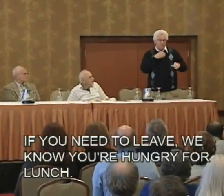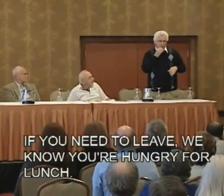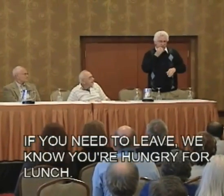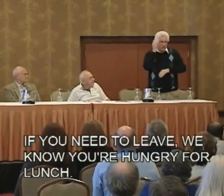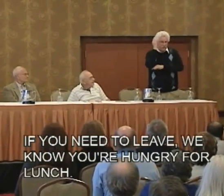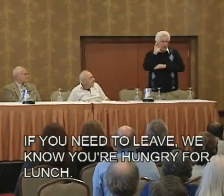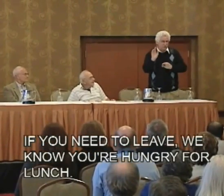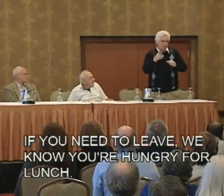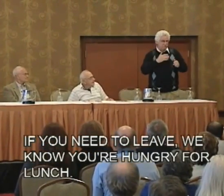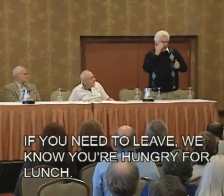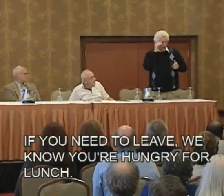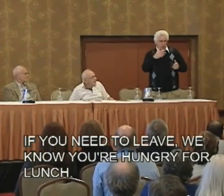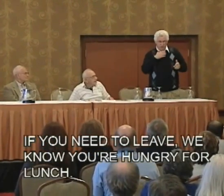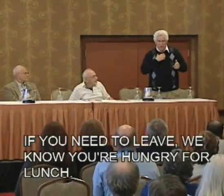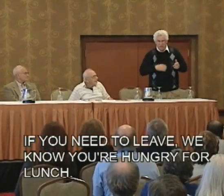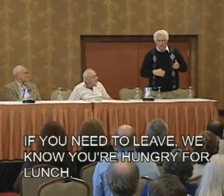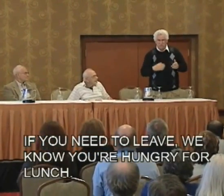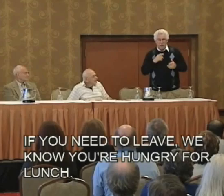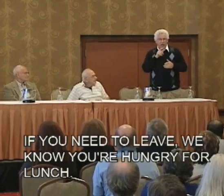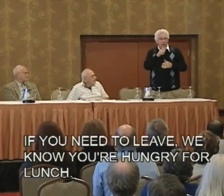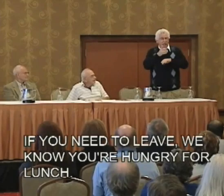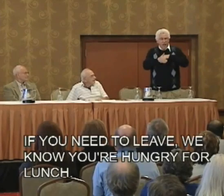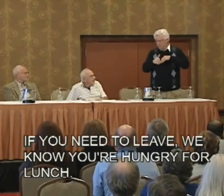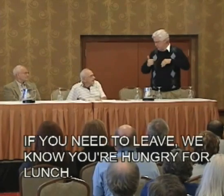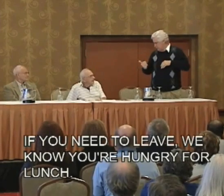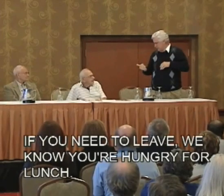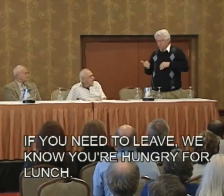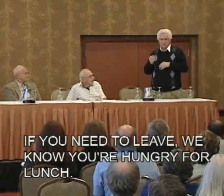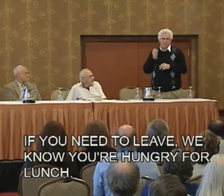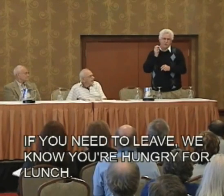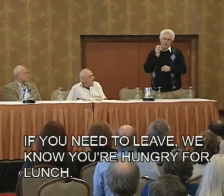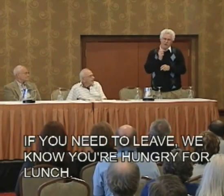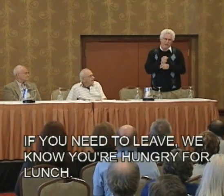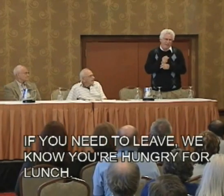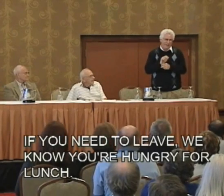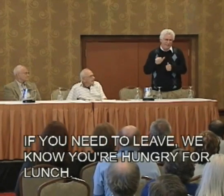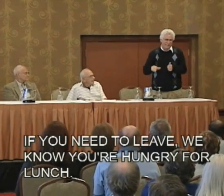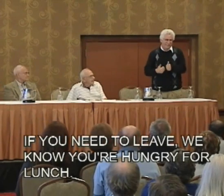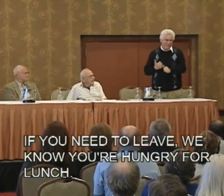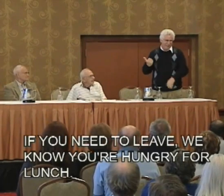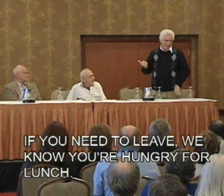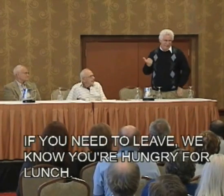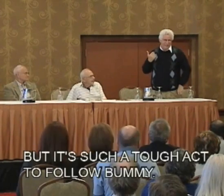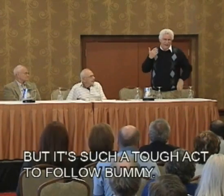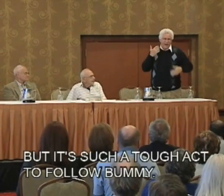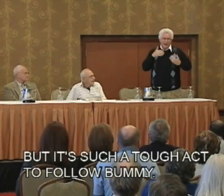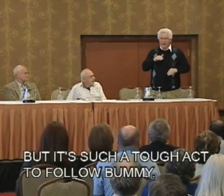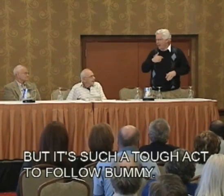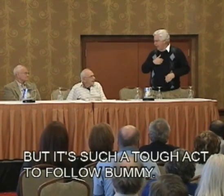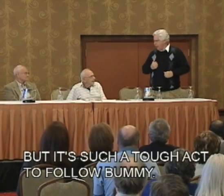if you need to leave we know we're leaving at noon for lunch and I know you're hungry but it's such a tough act to follow Bummy